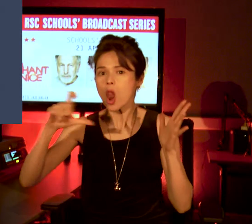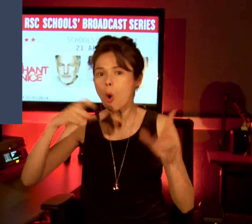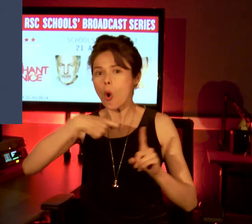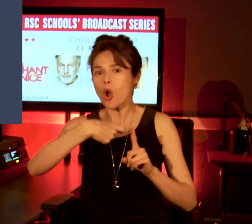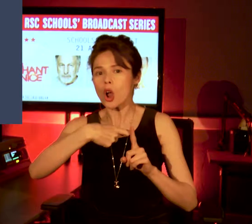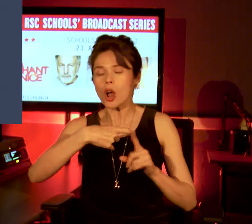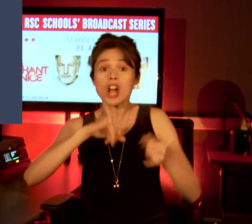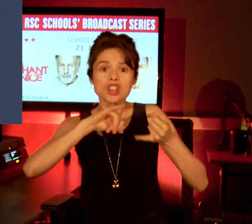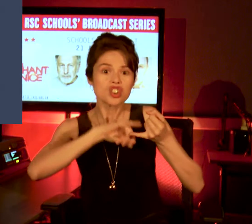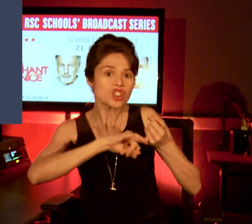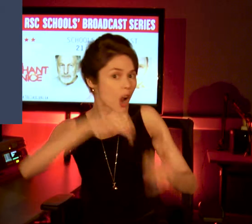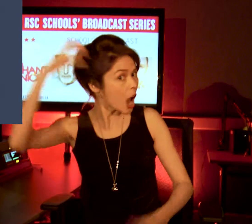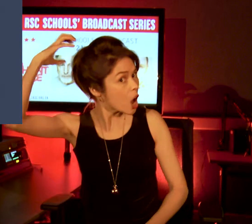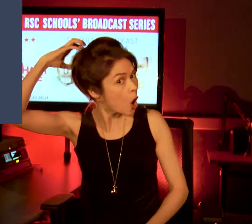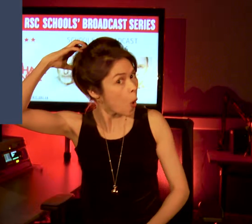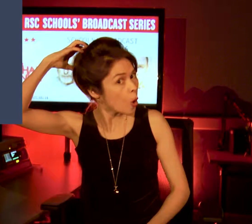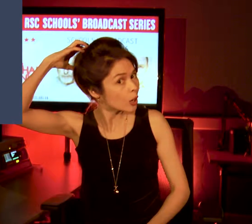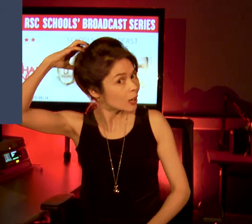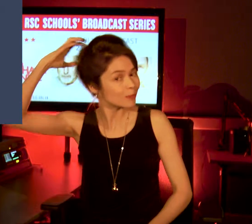Shylock, and his sign name.